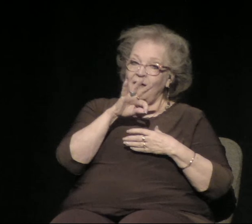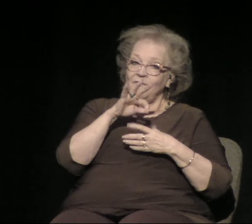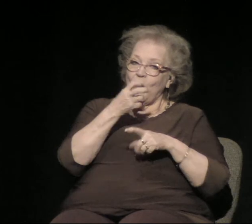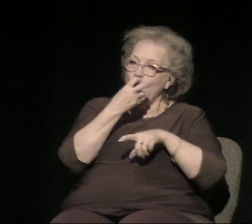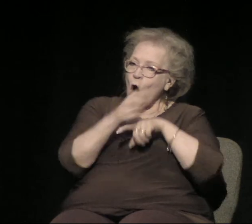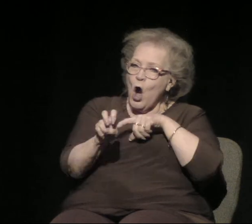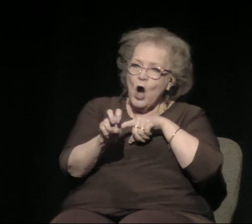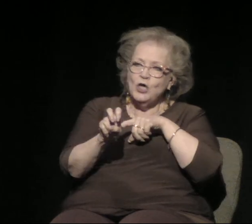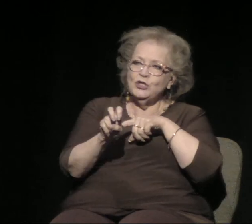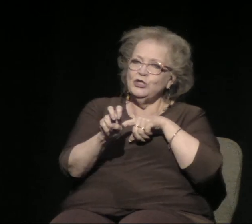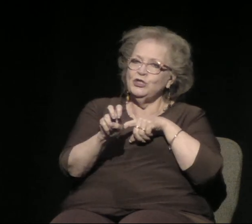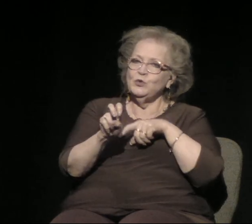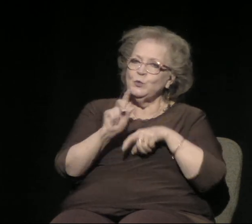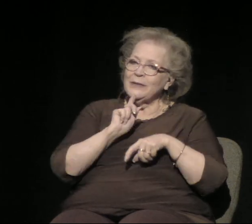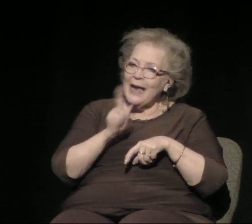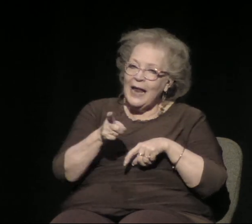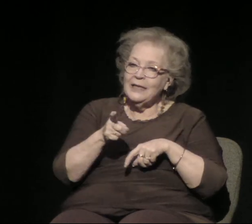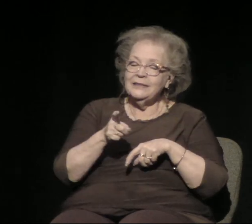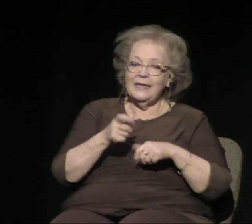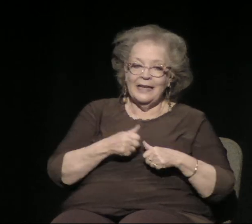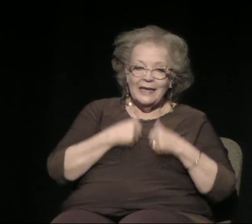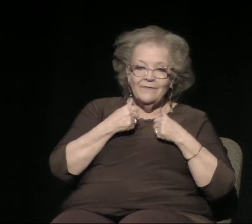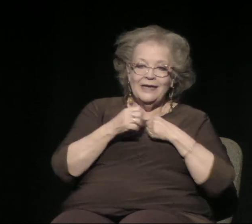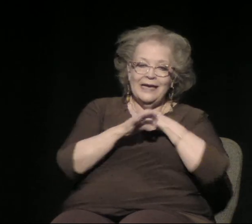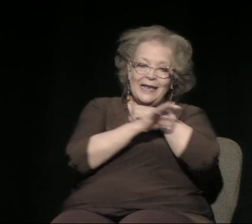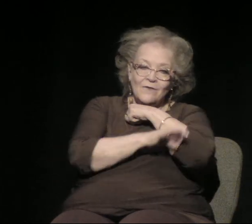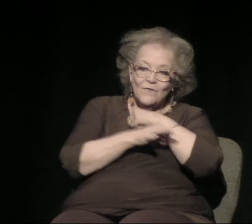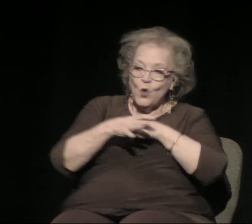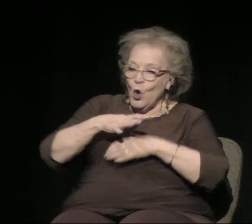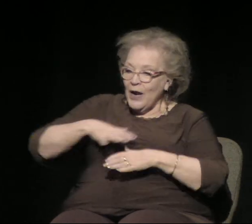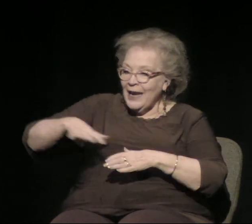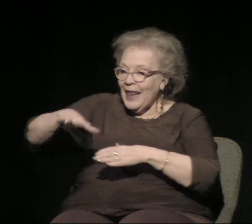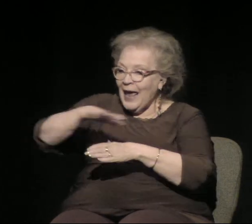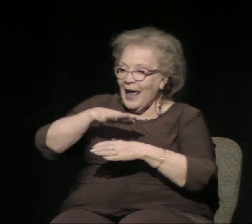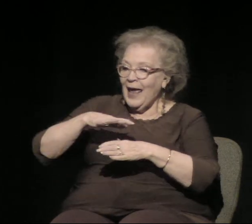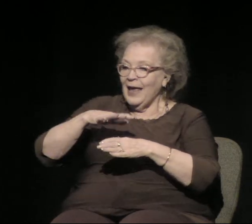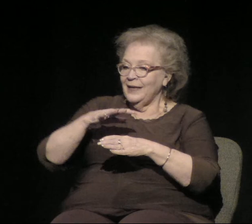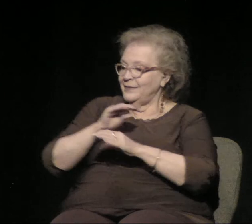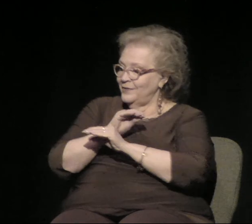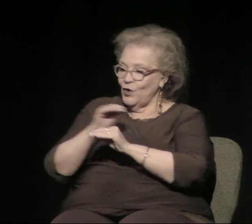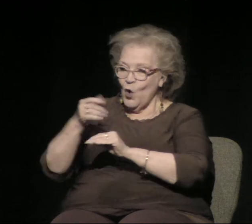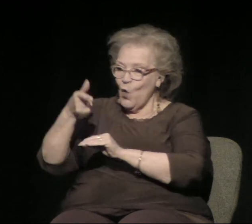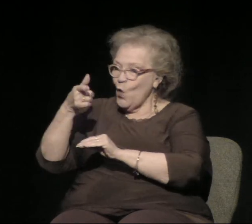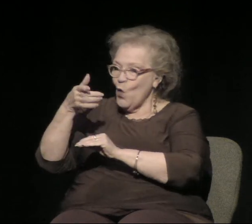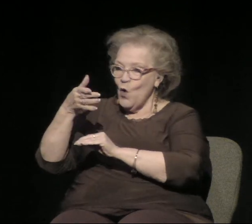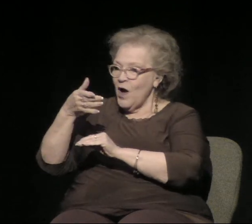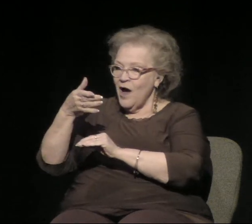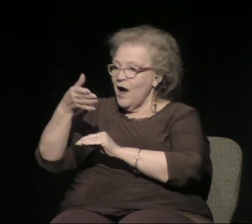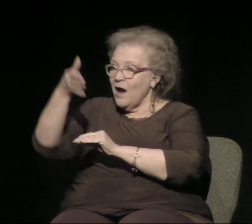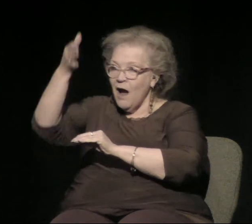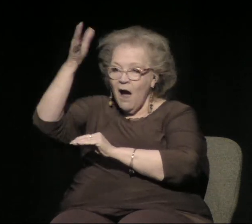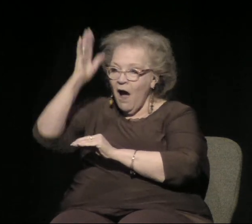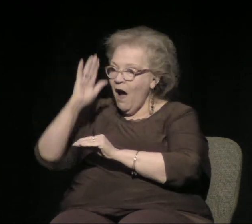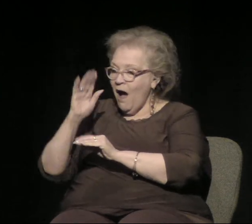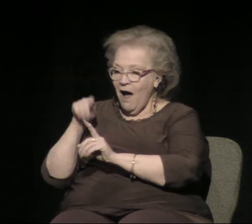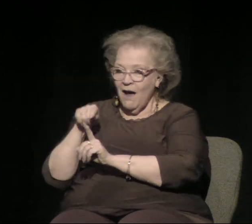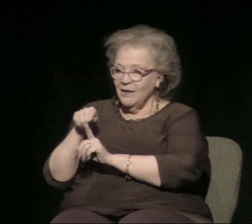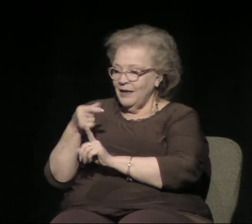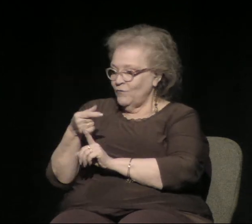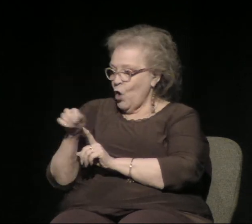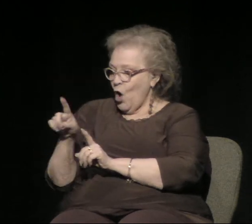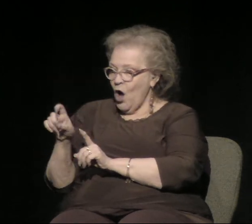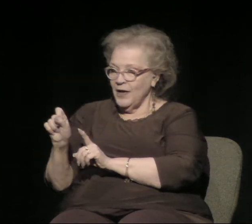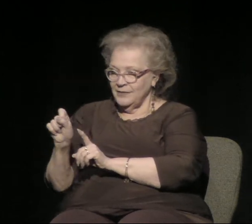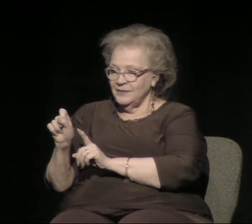as living as exiles, as foreigners in a foreign land surrounded by a godless culture, Daniel and his men time and